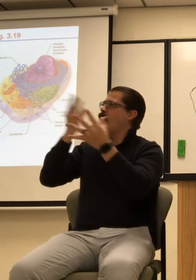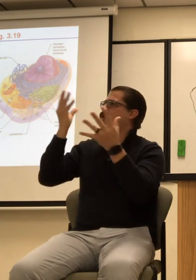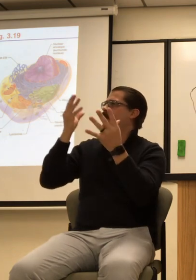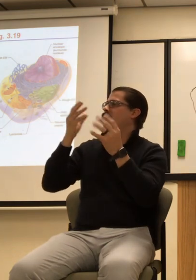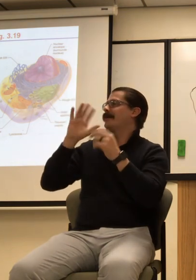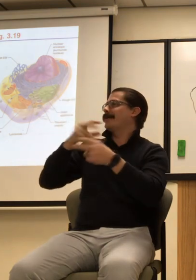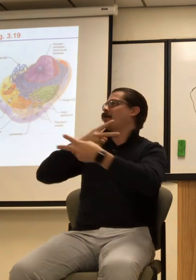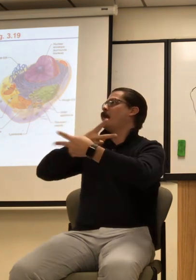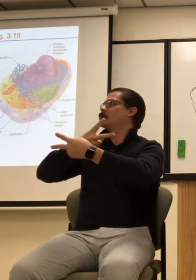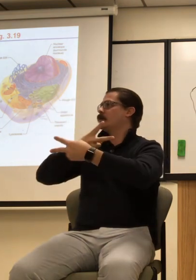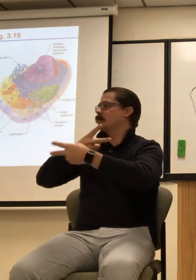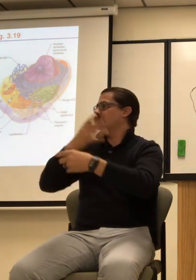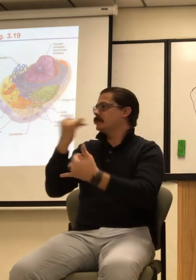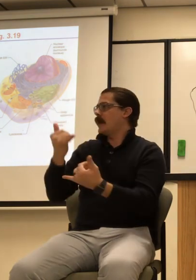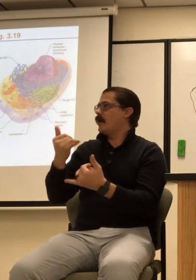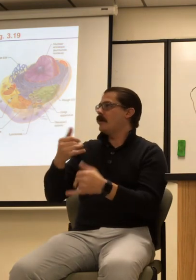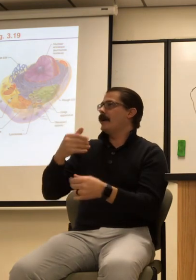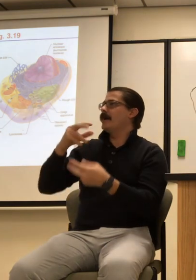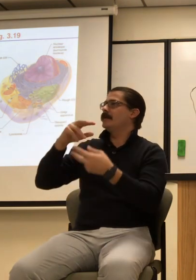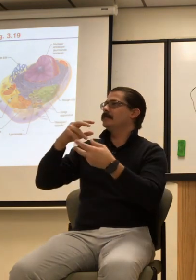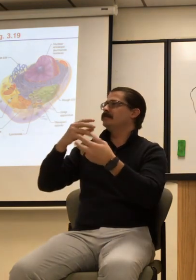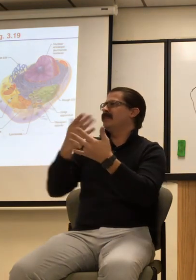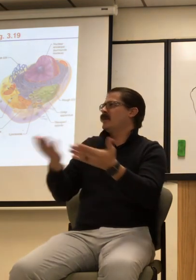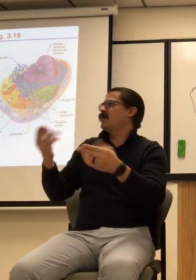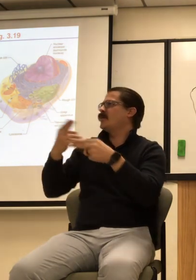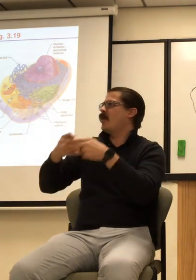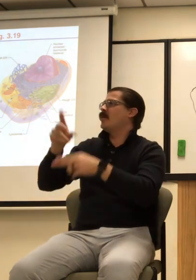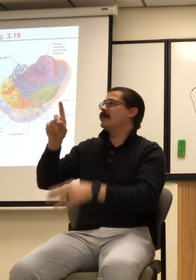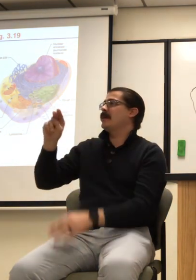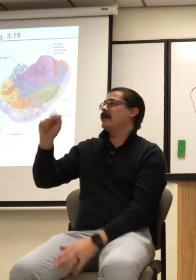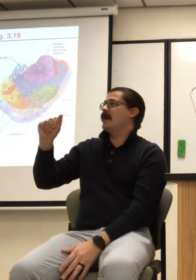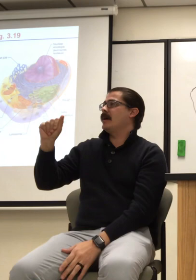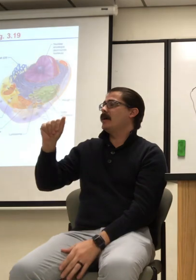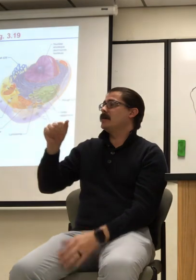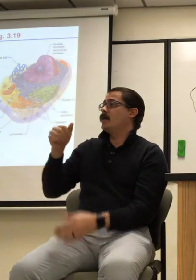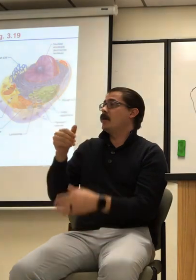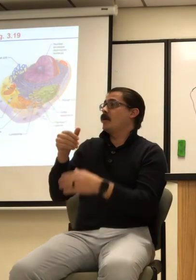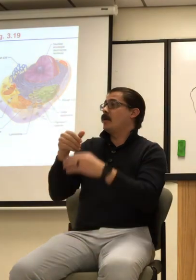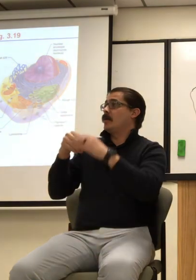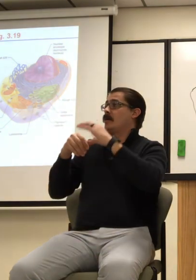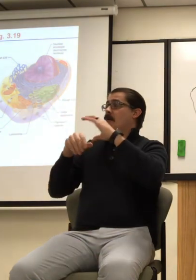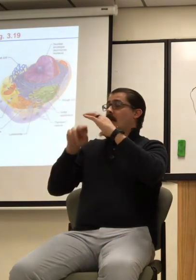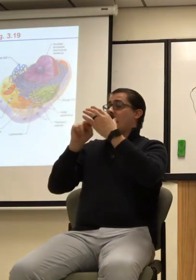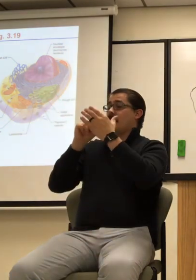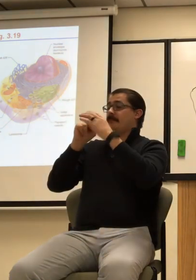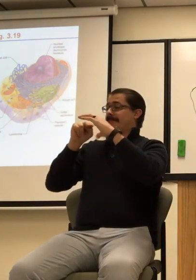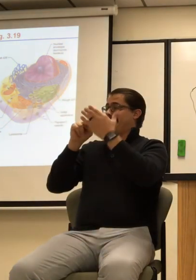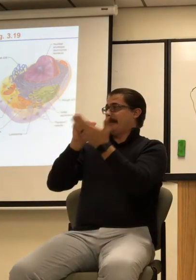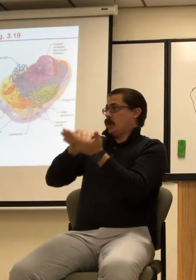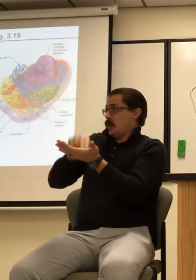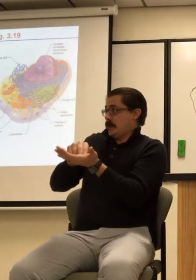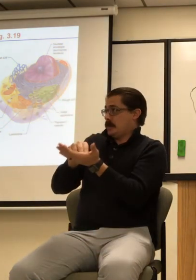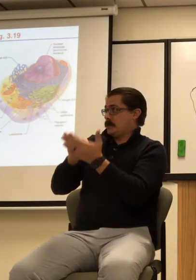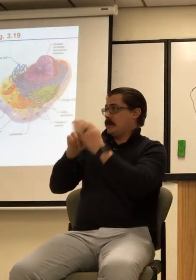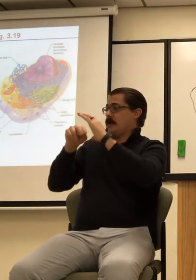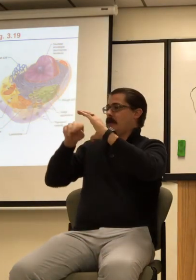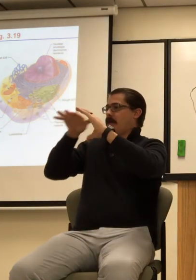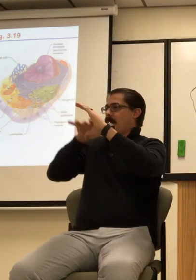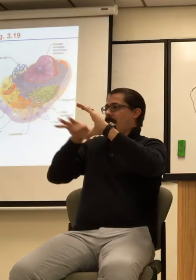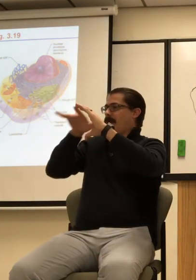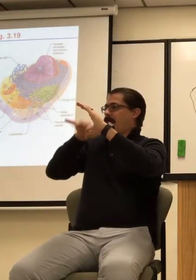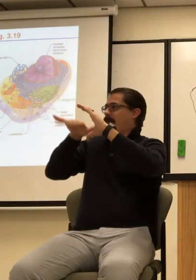chromosomes. But we now know the genetic material is DNA. The space between the nuke and the cell membrane is simply called the